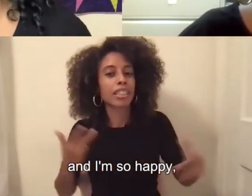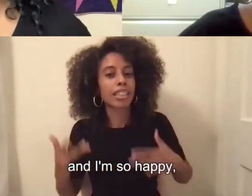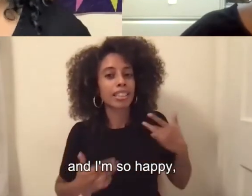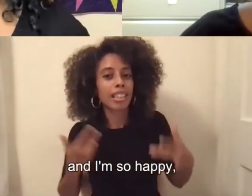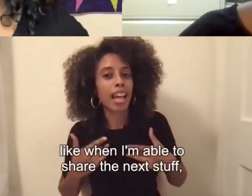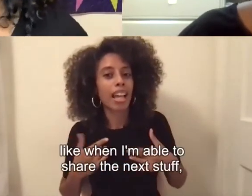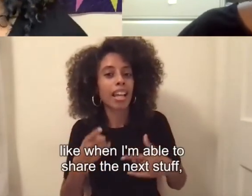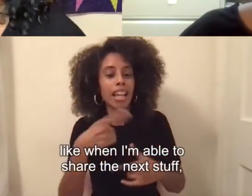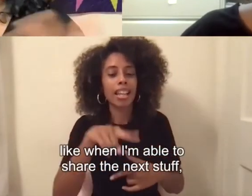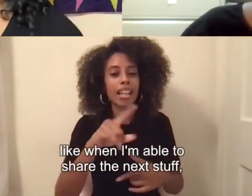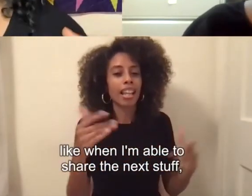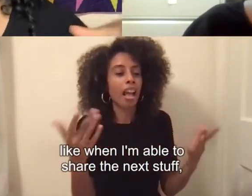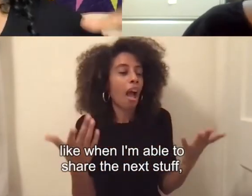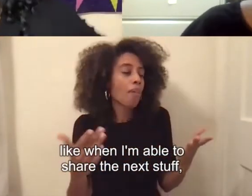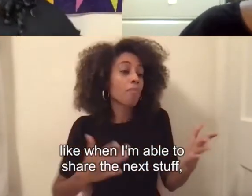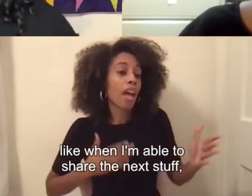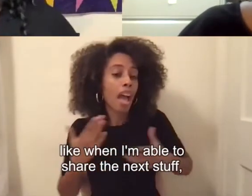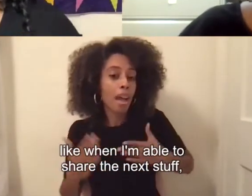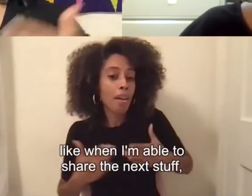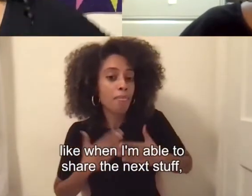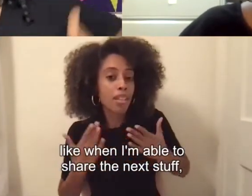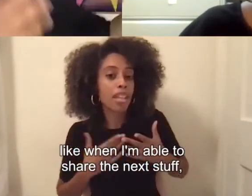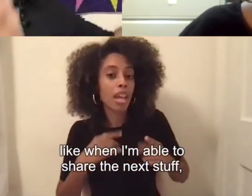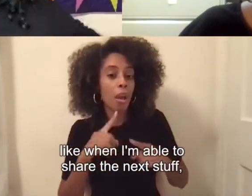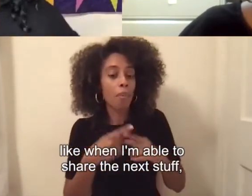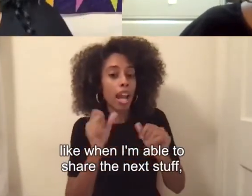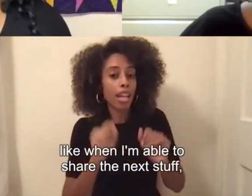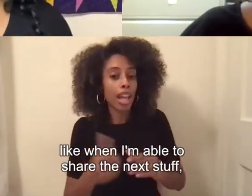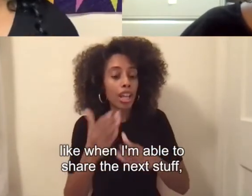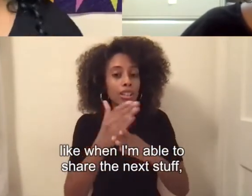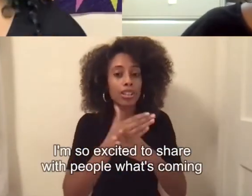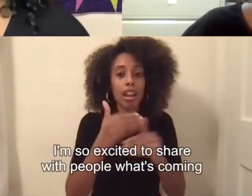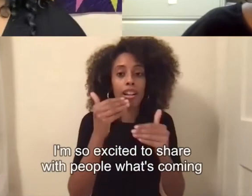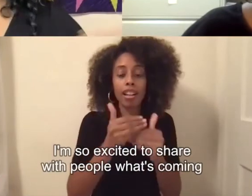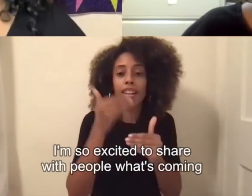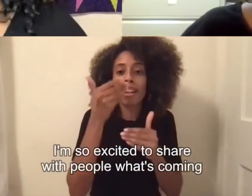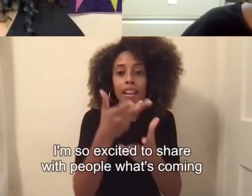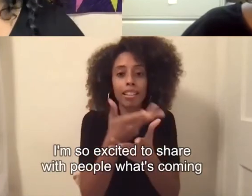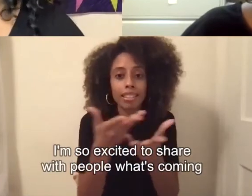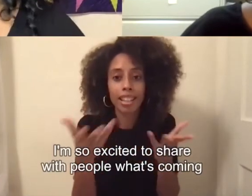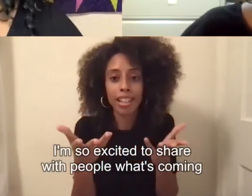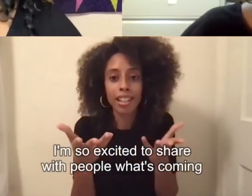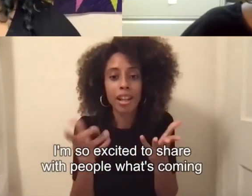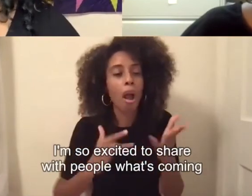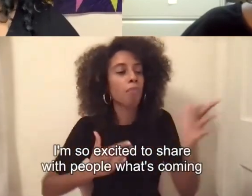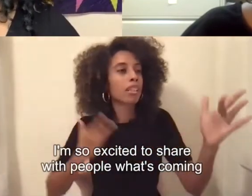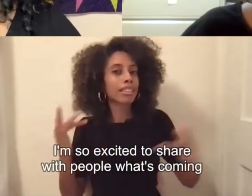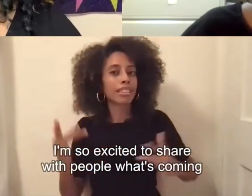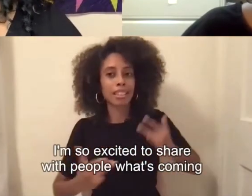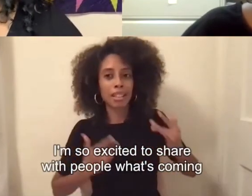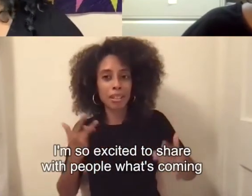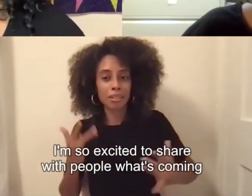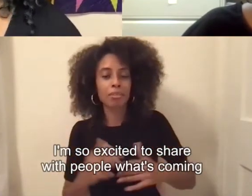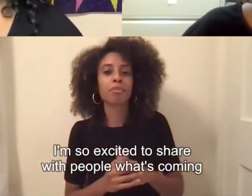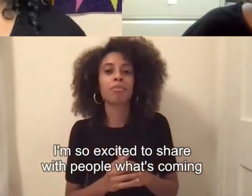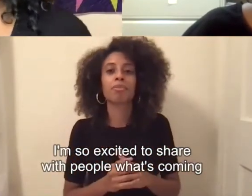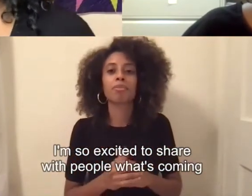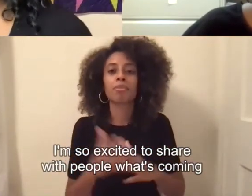so happy, when I'm able to share the next stuff, I'm so excited